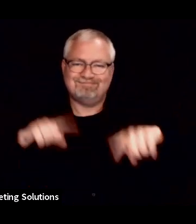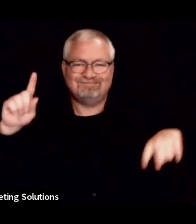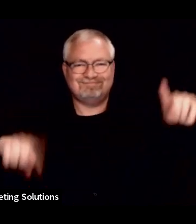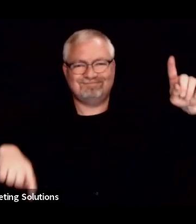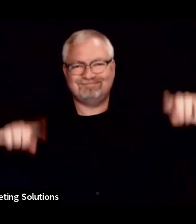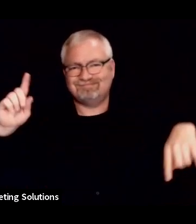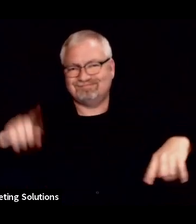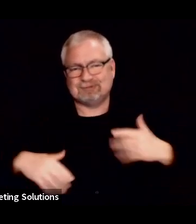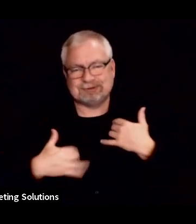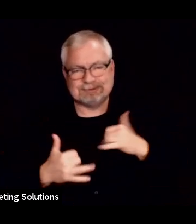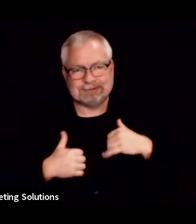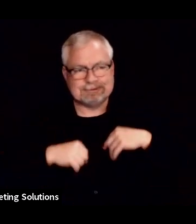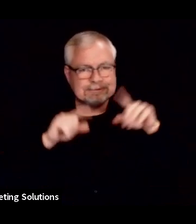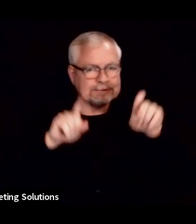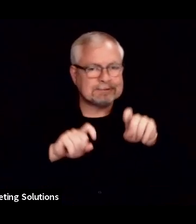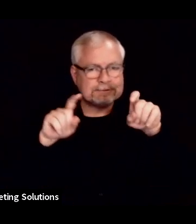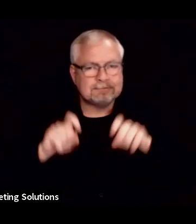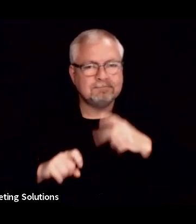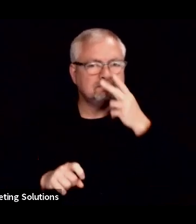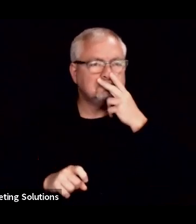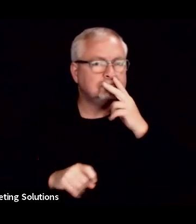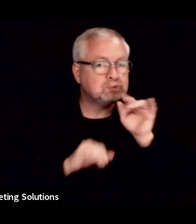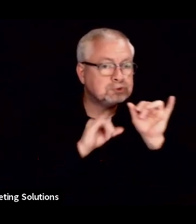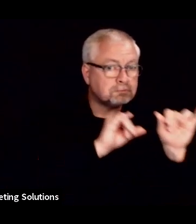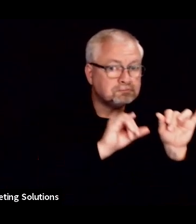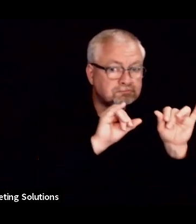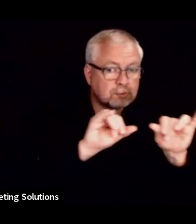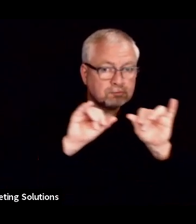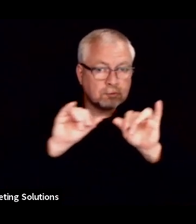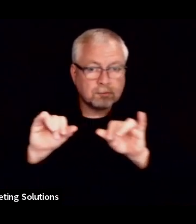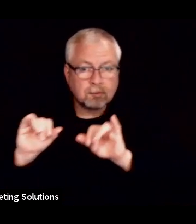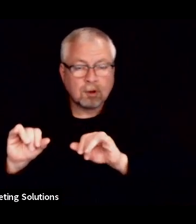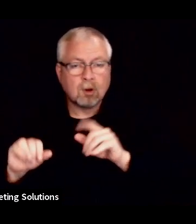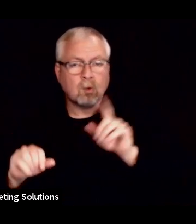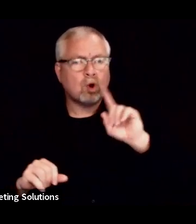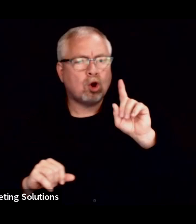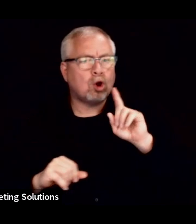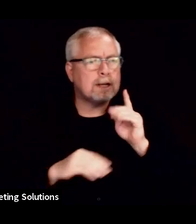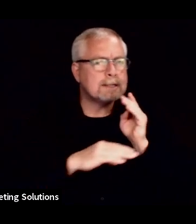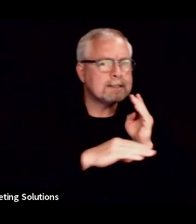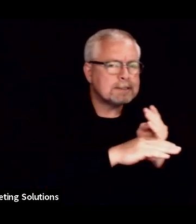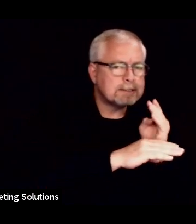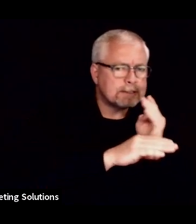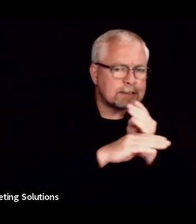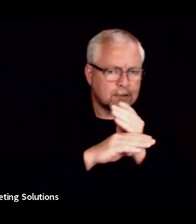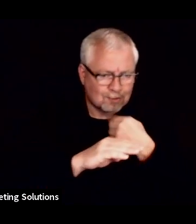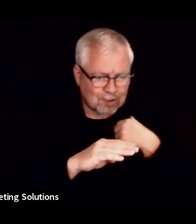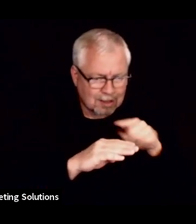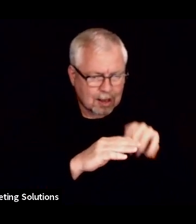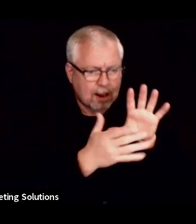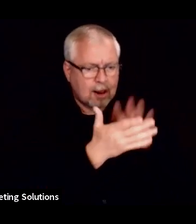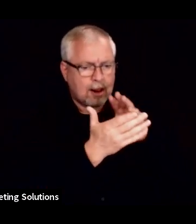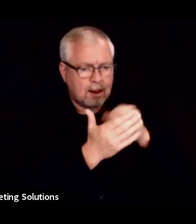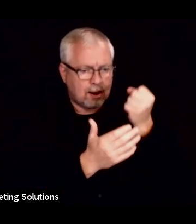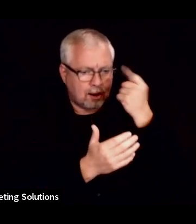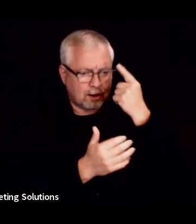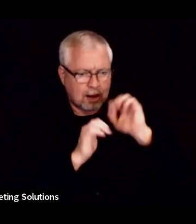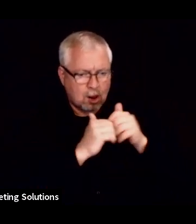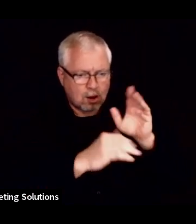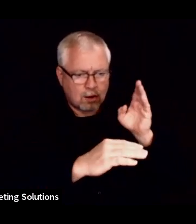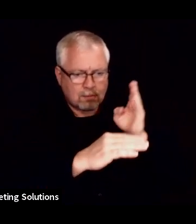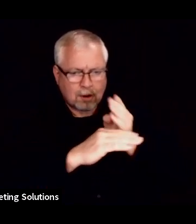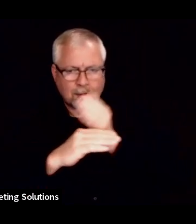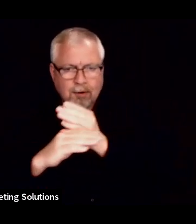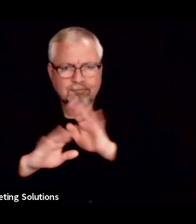sure that where there are barriers, we understand what they are. Are they barriers in testing supplies? Are they